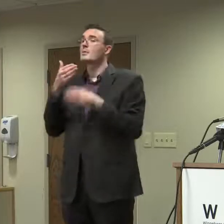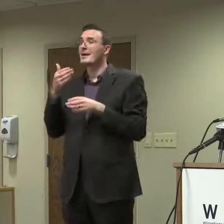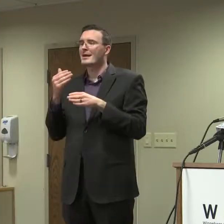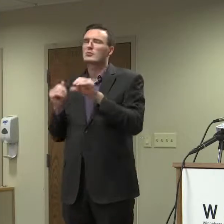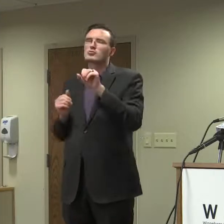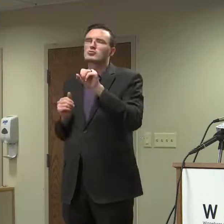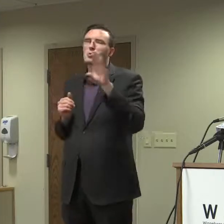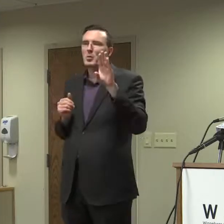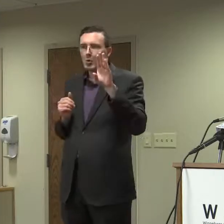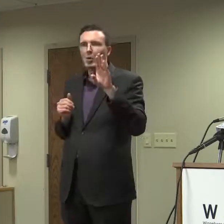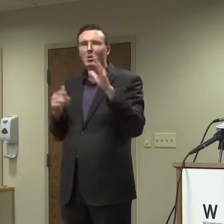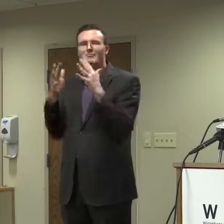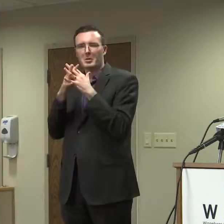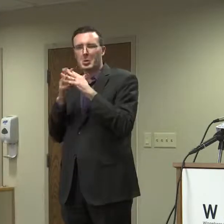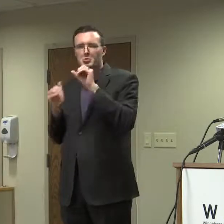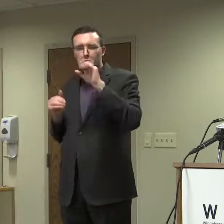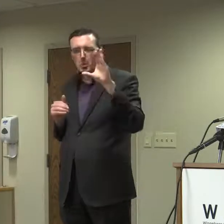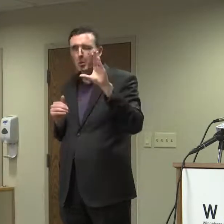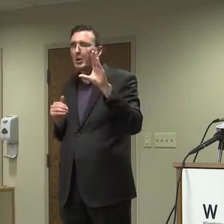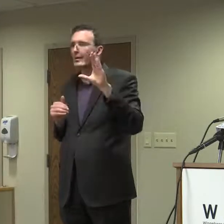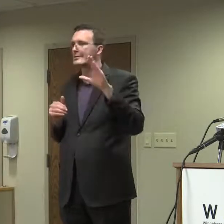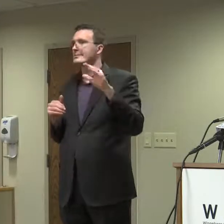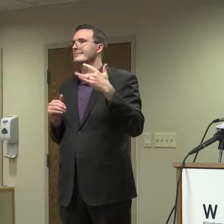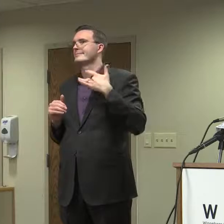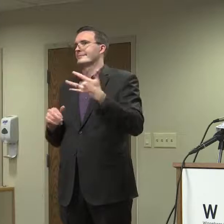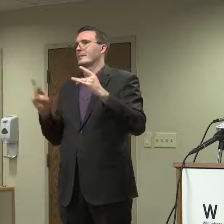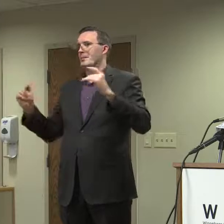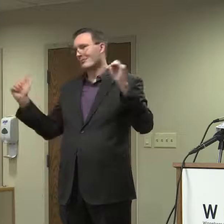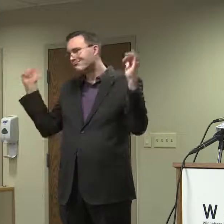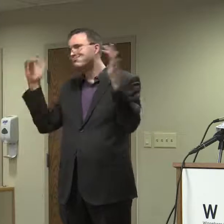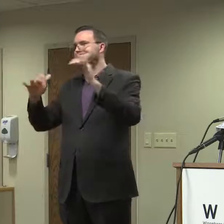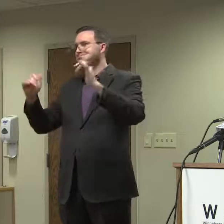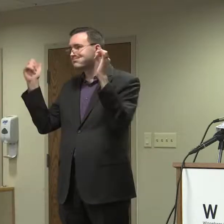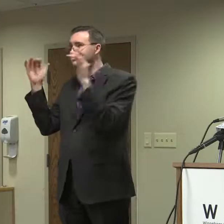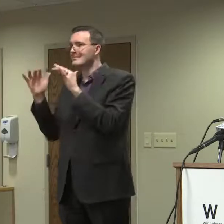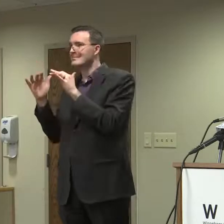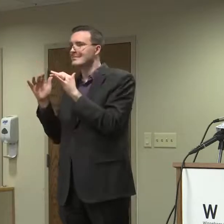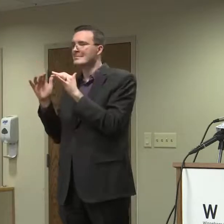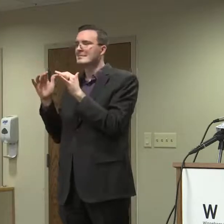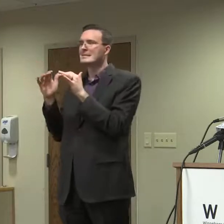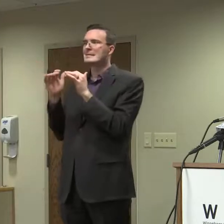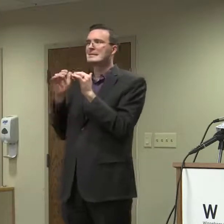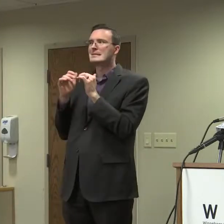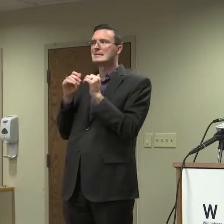large gatherings during Super Bowl weekend. I would just